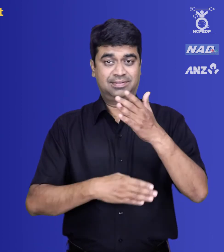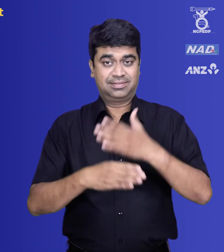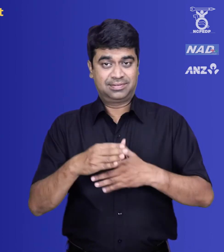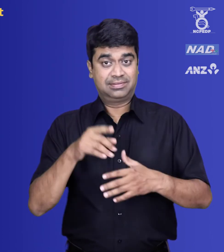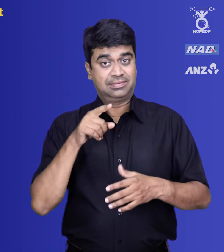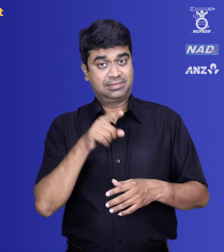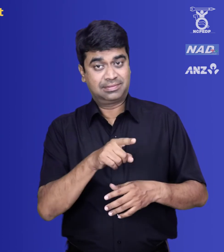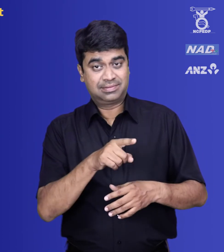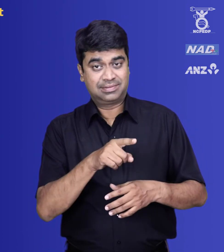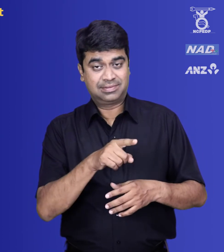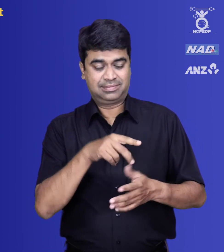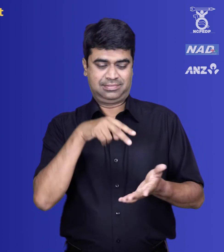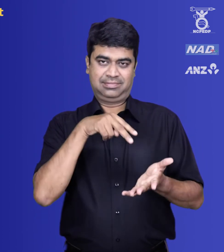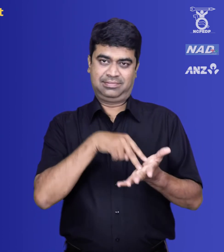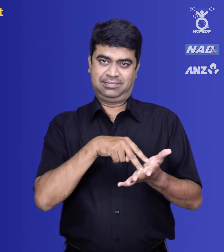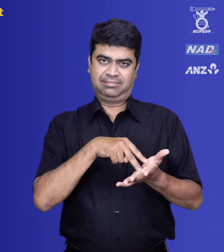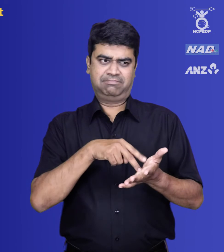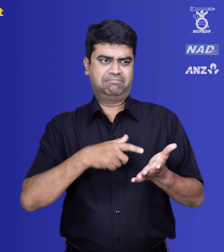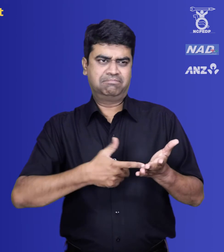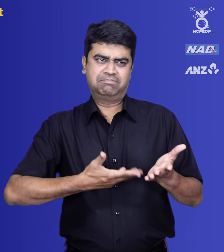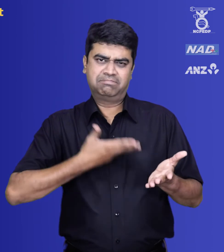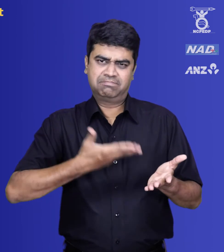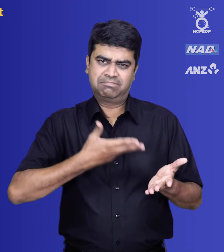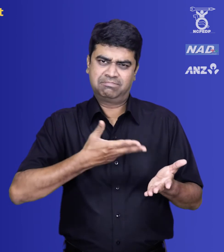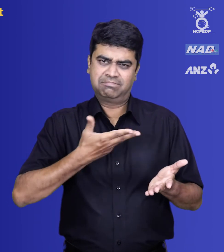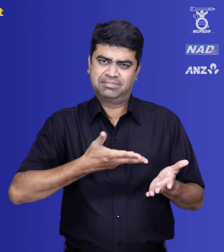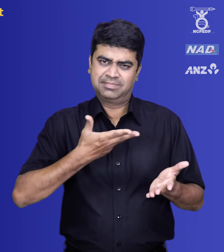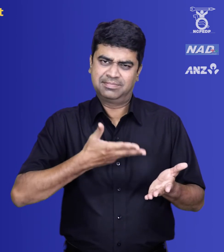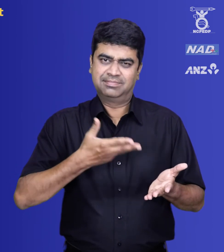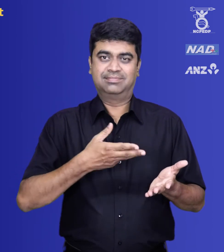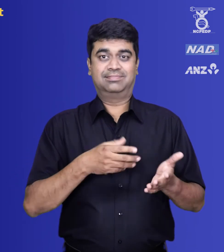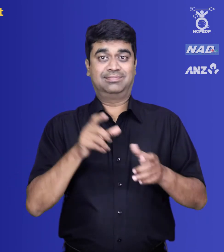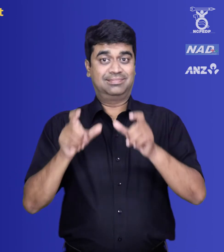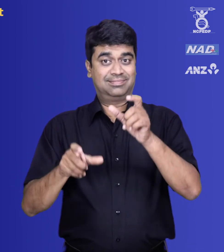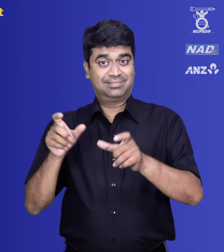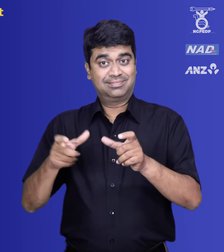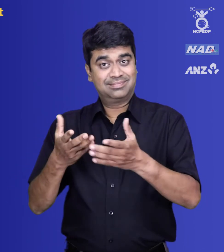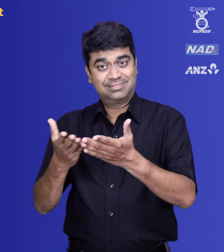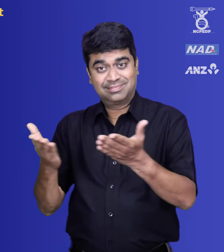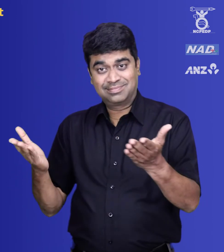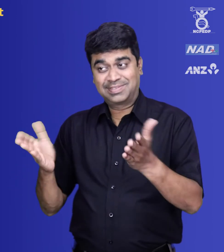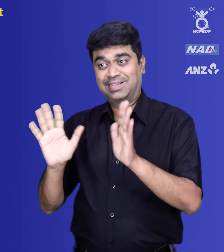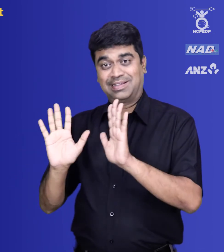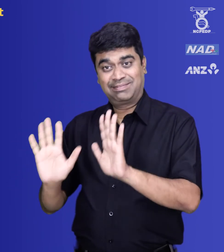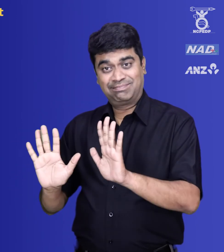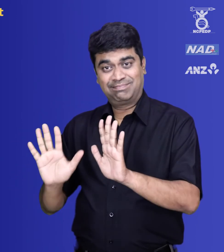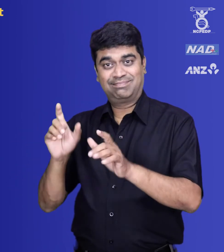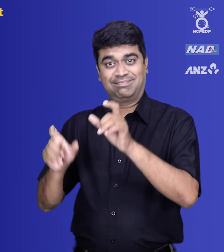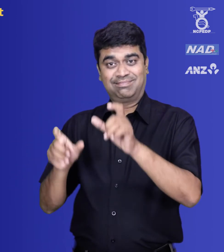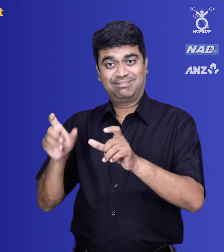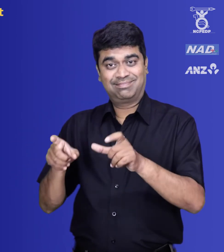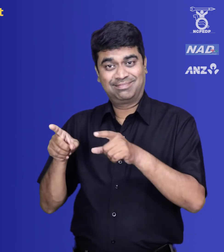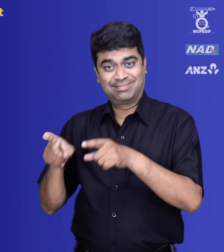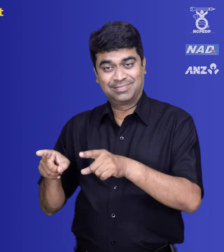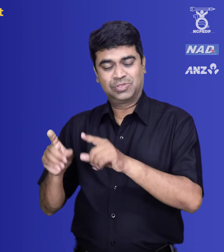Ensure independence training for persons with disabilities to build community relationships on mutual